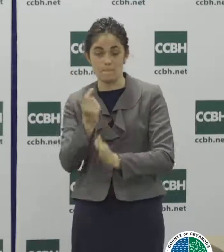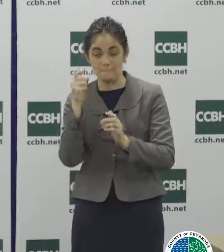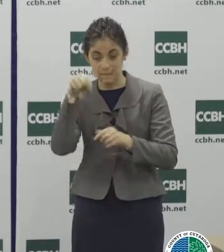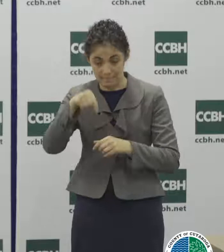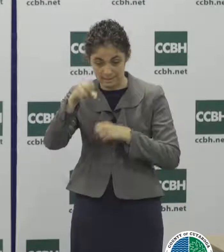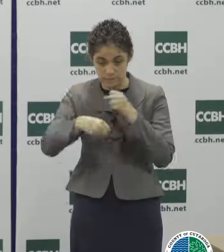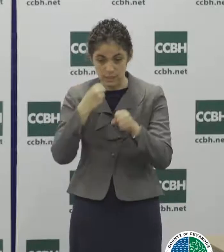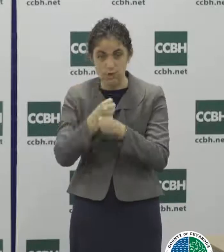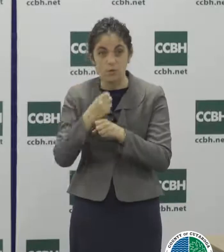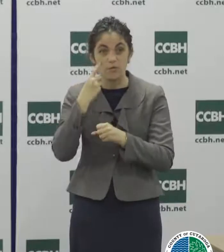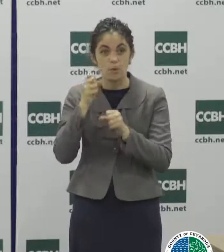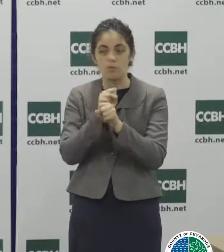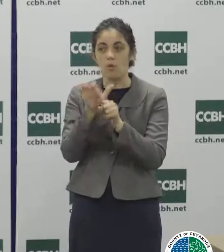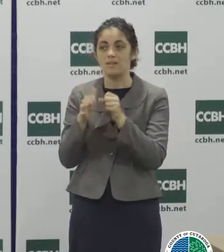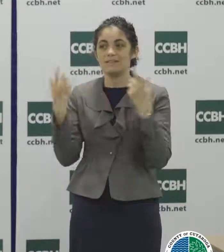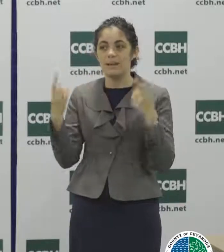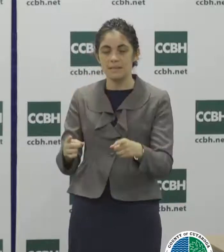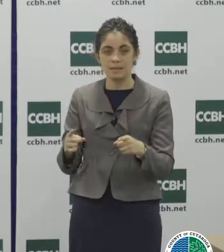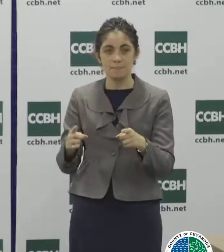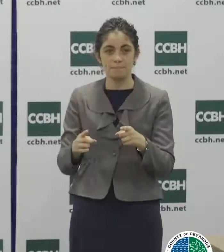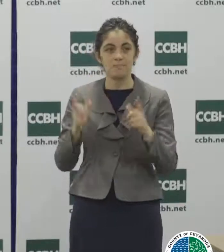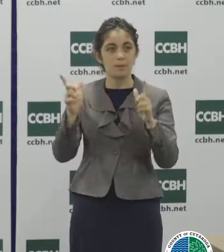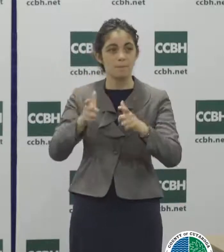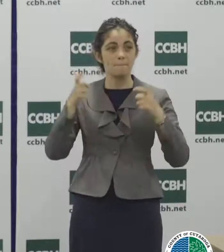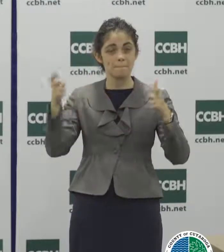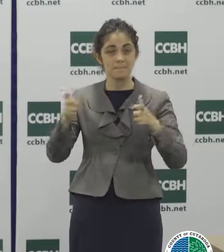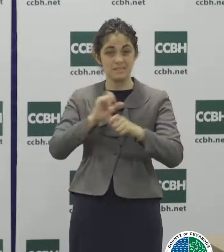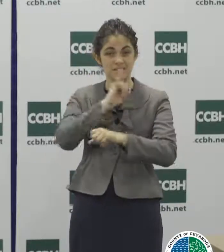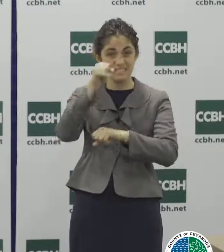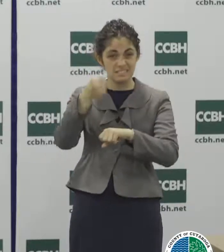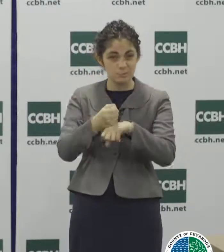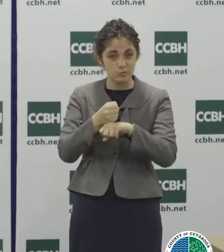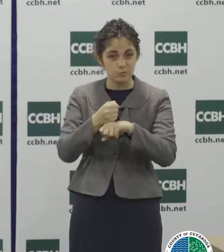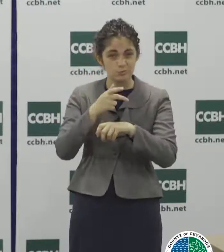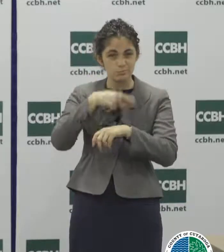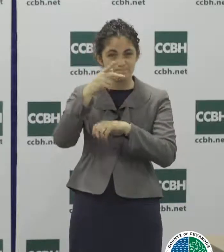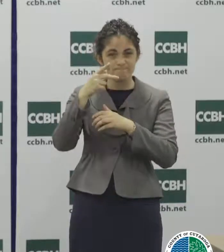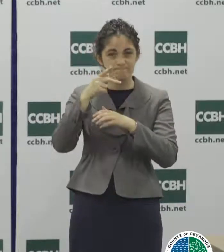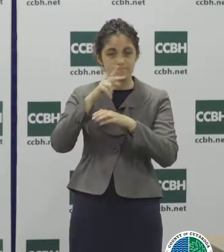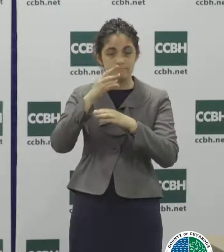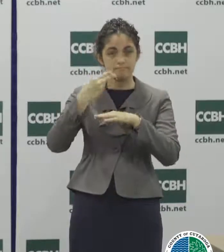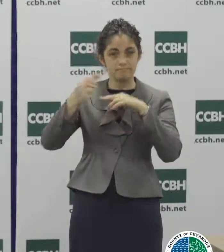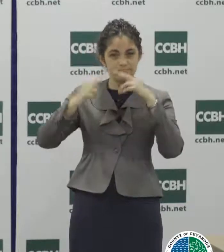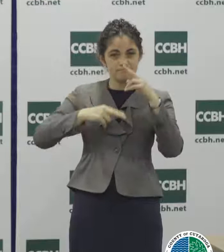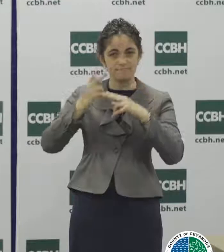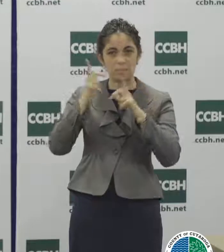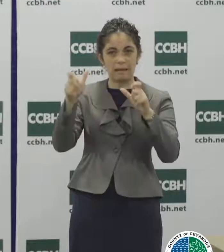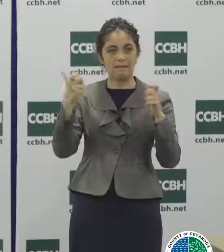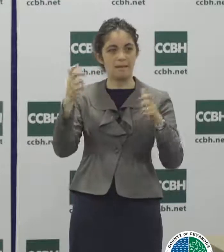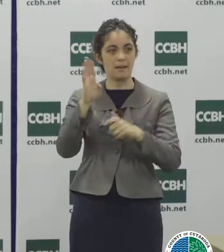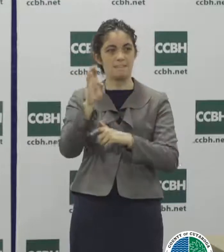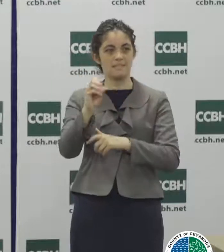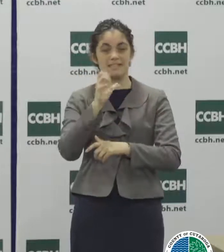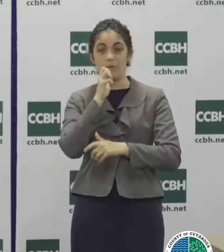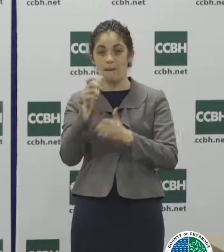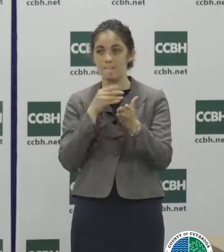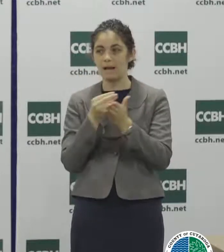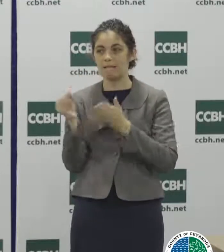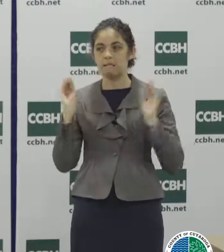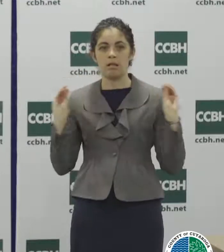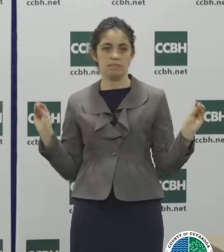year, with the COVID crisis, the big institutions, the ones that buy these notes, they were not buying.